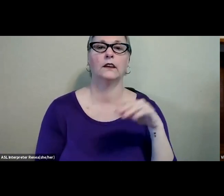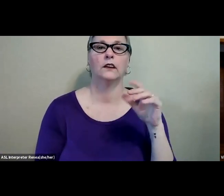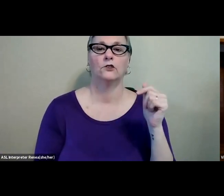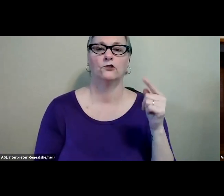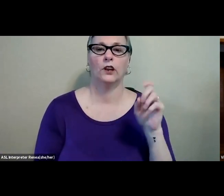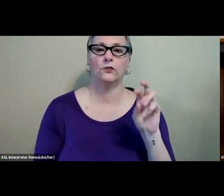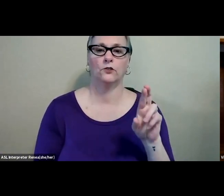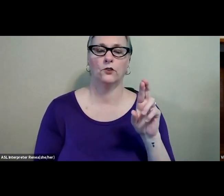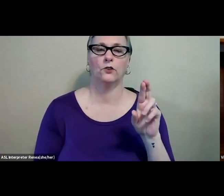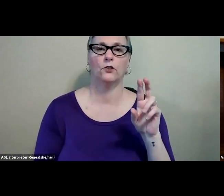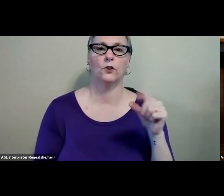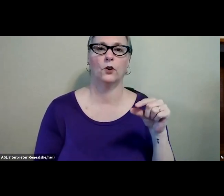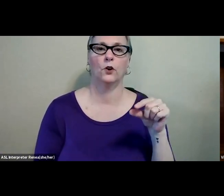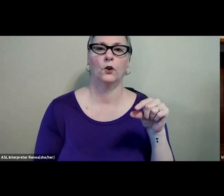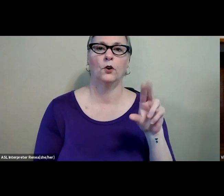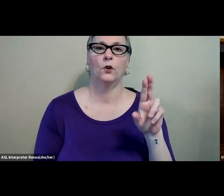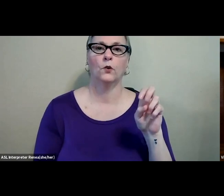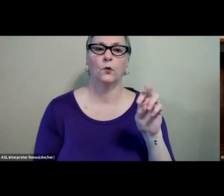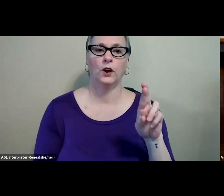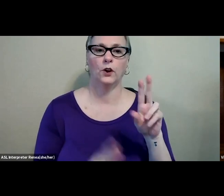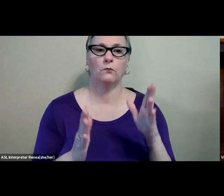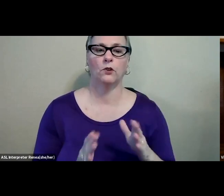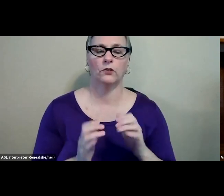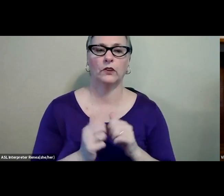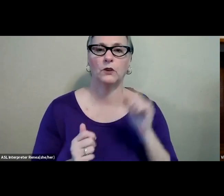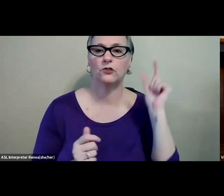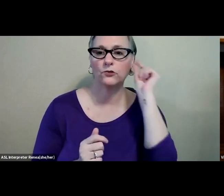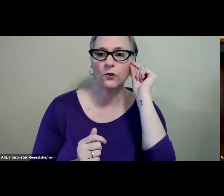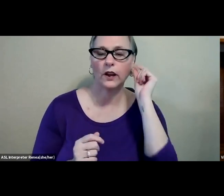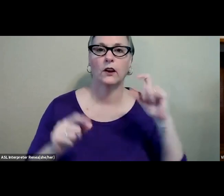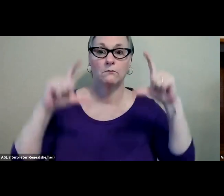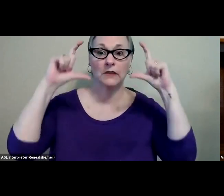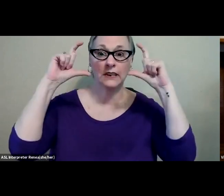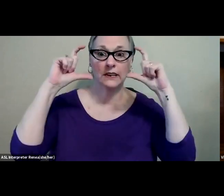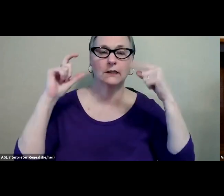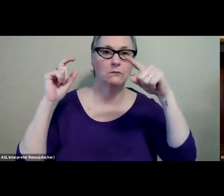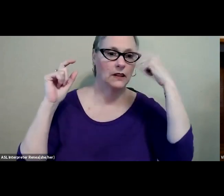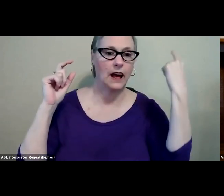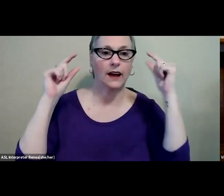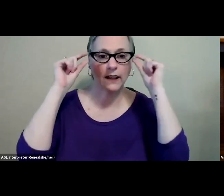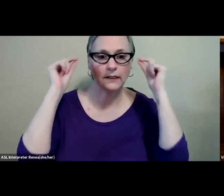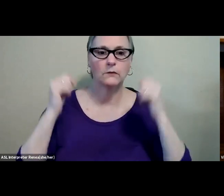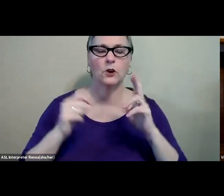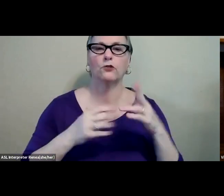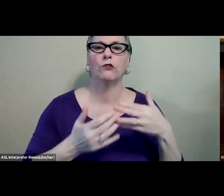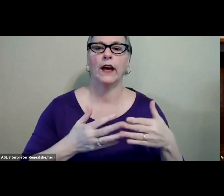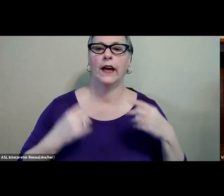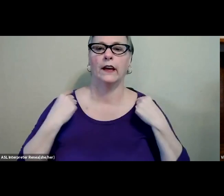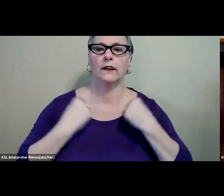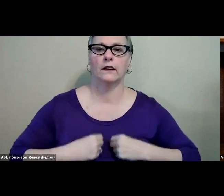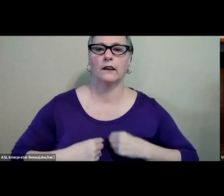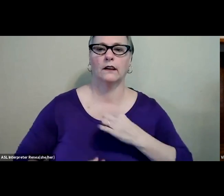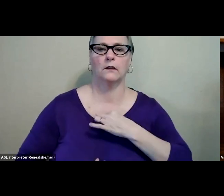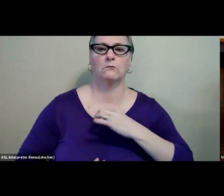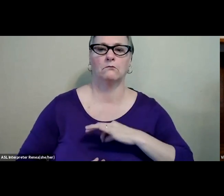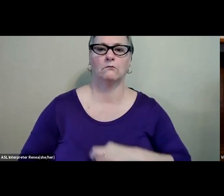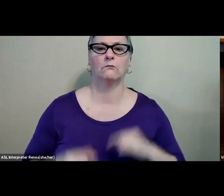with short brown hair and large black glasses today i'm wearing a gray button-down shirt with a collar